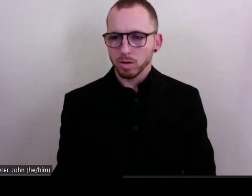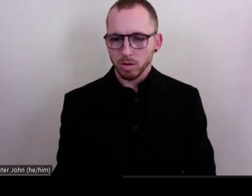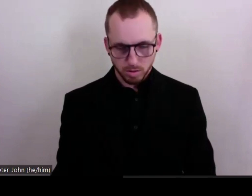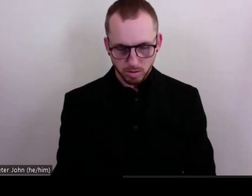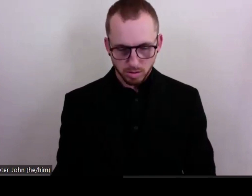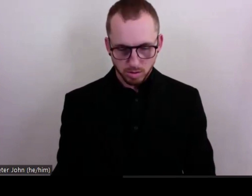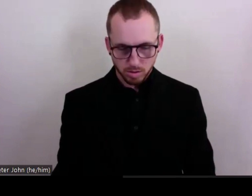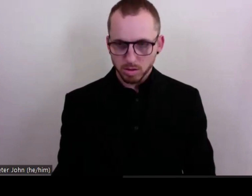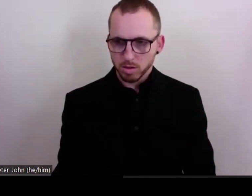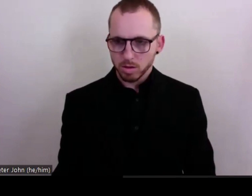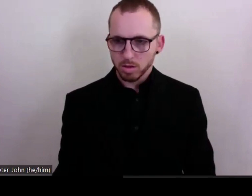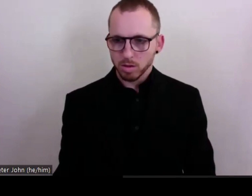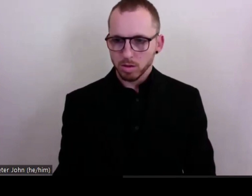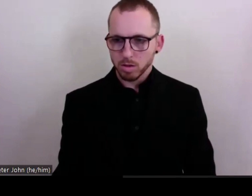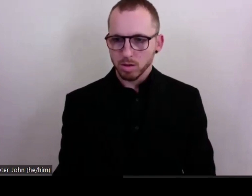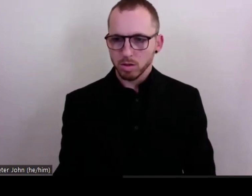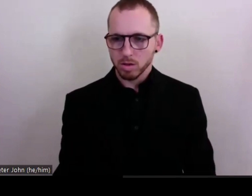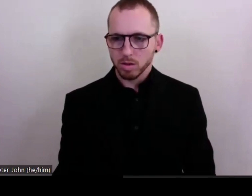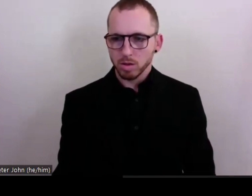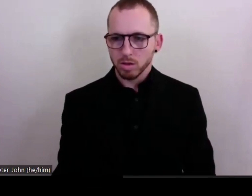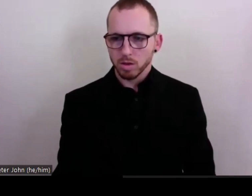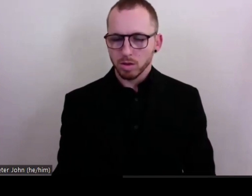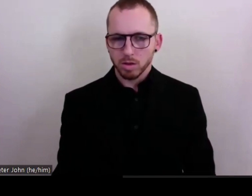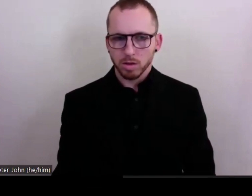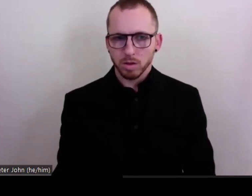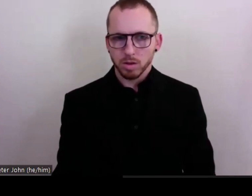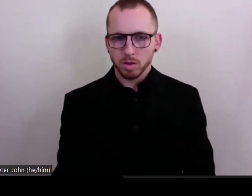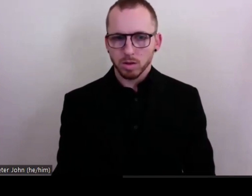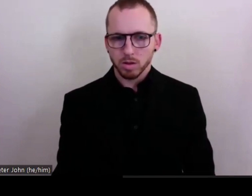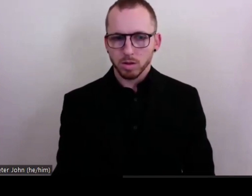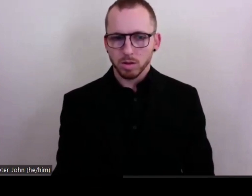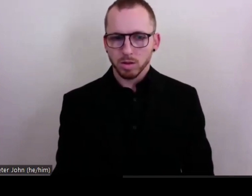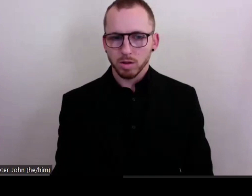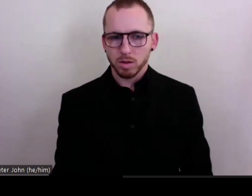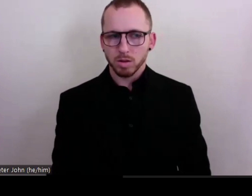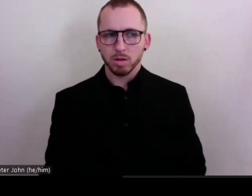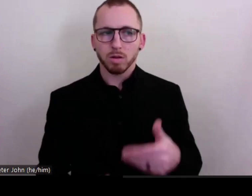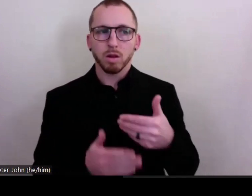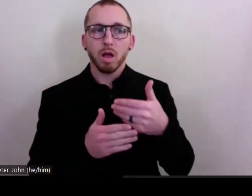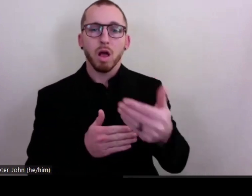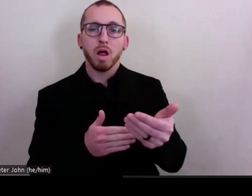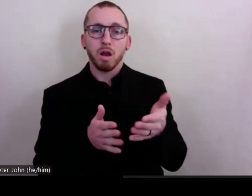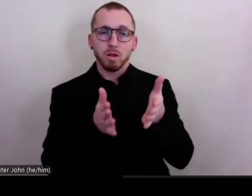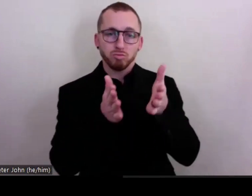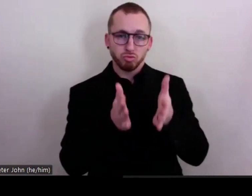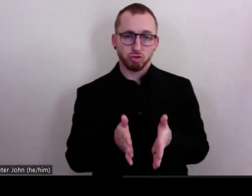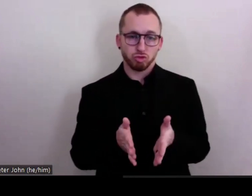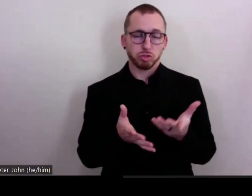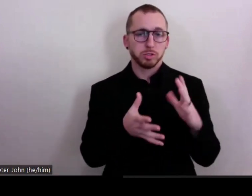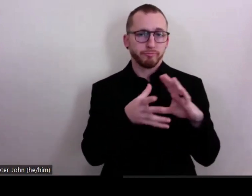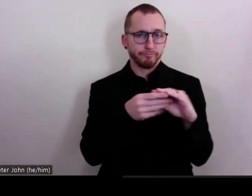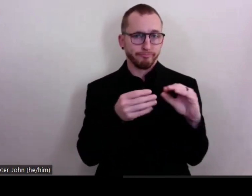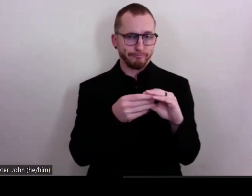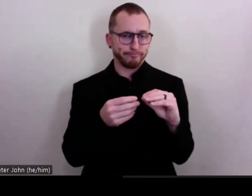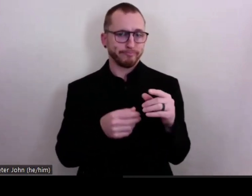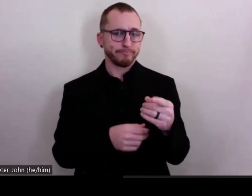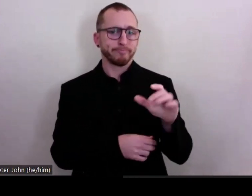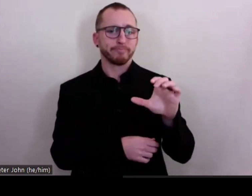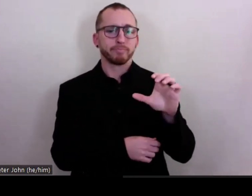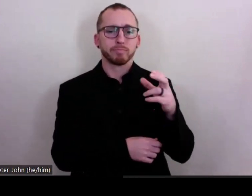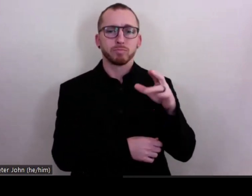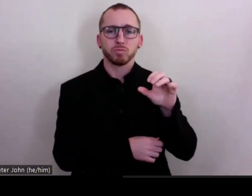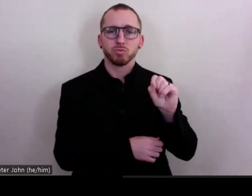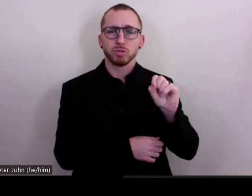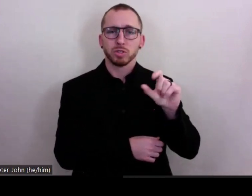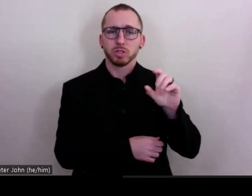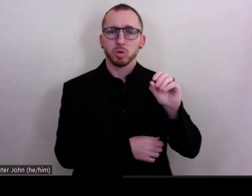Our next speaker is Kris Locus, whose pronouns are they, she. Kris is a certified peer recovery specialist and a certified